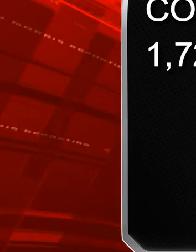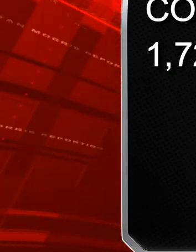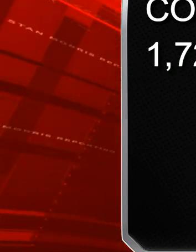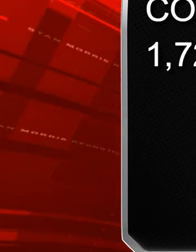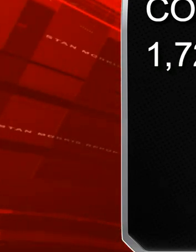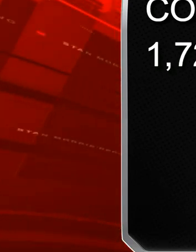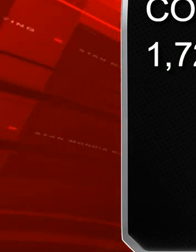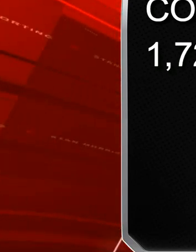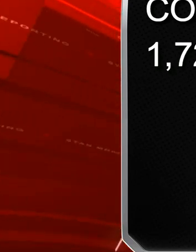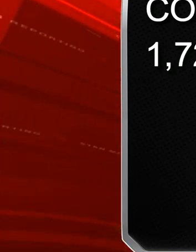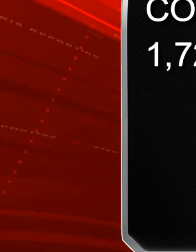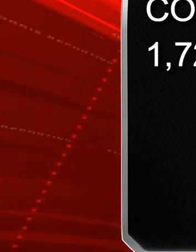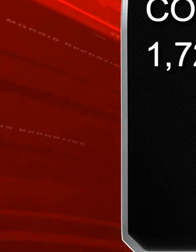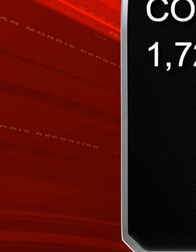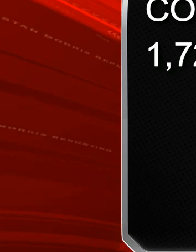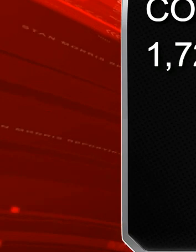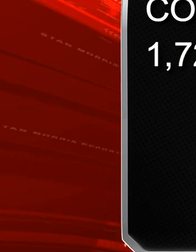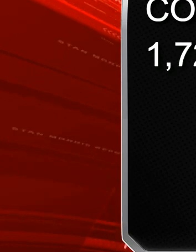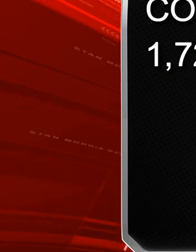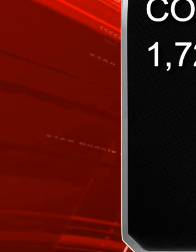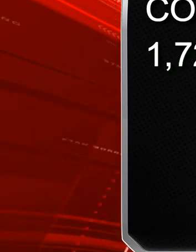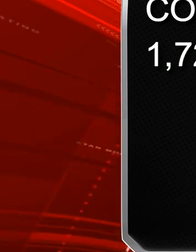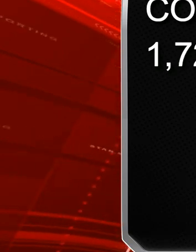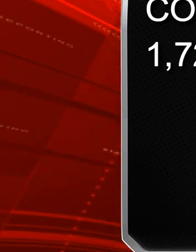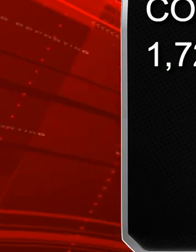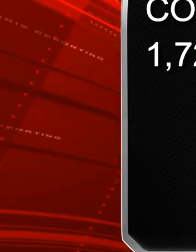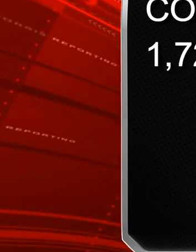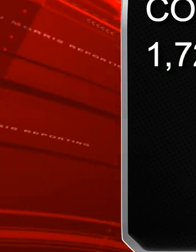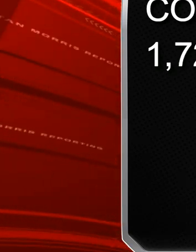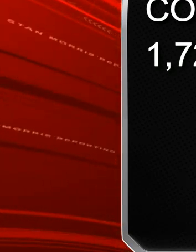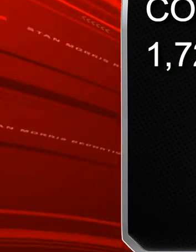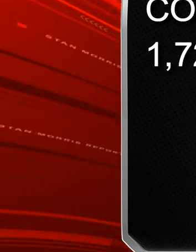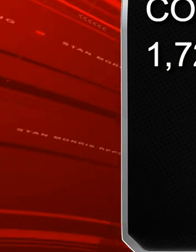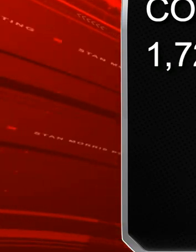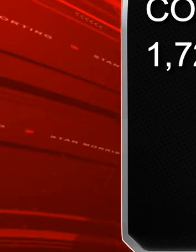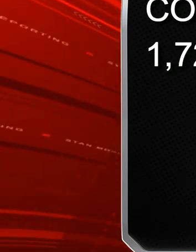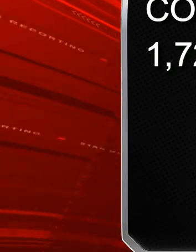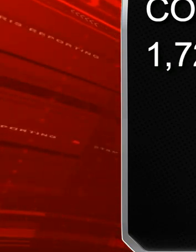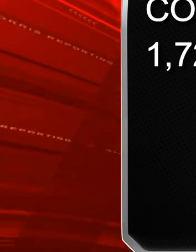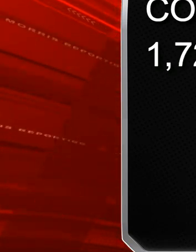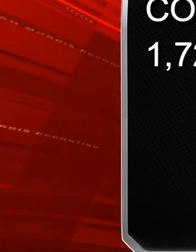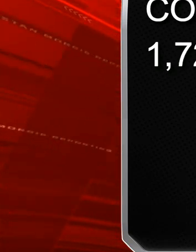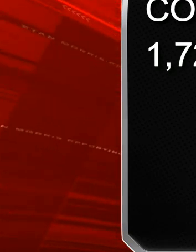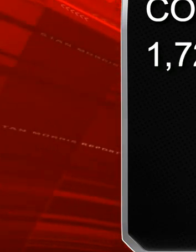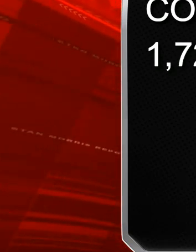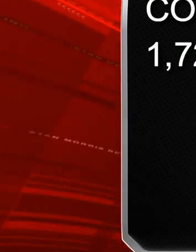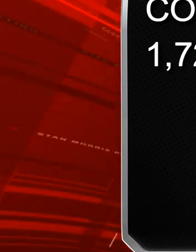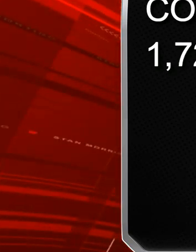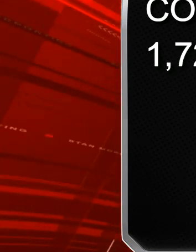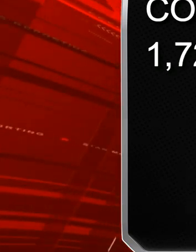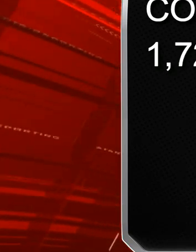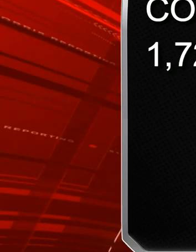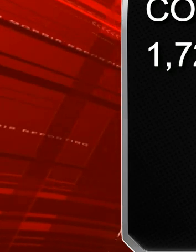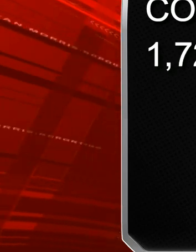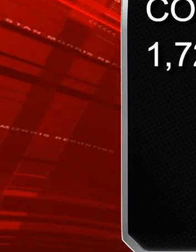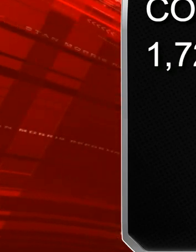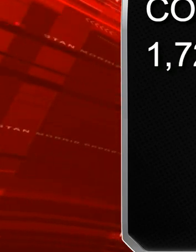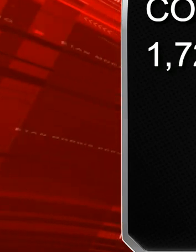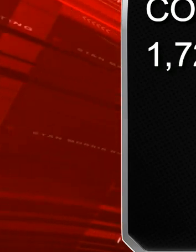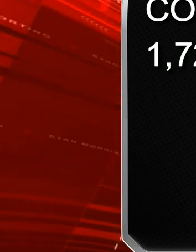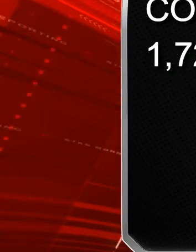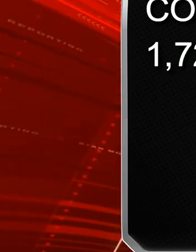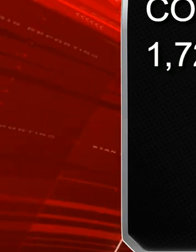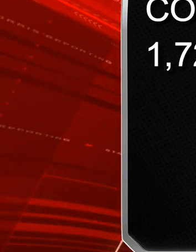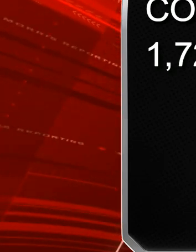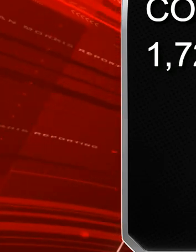just a few moments, and if that number has increased or decreased. We've been hearing a lot of news about this stuff across the United States, and we want to keep a